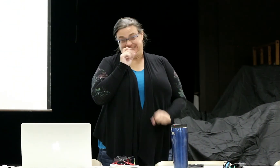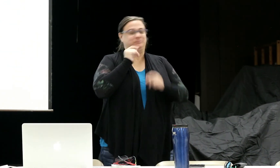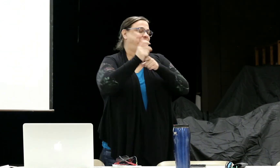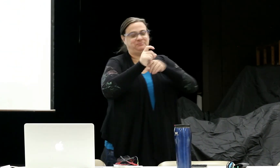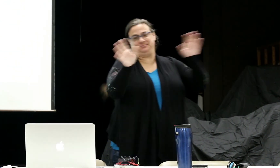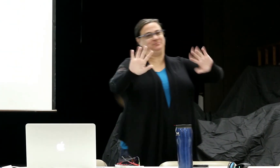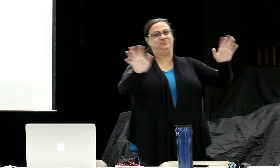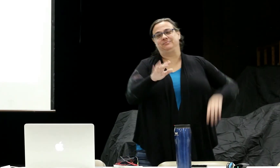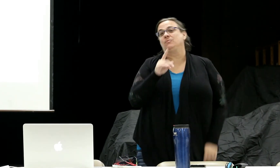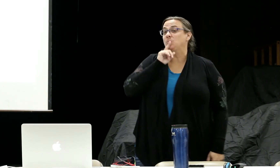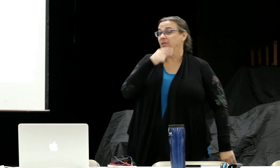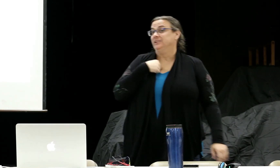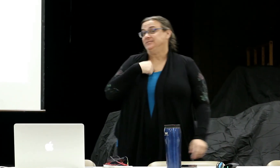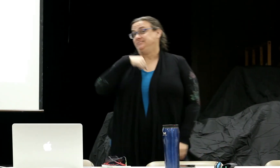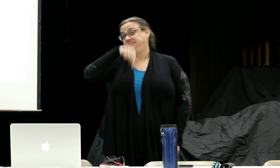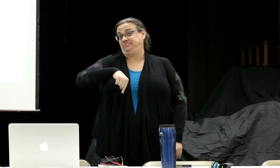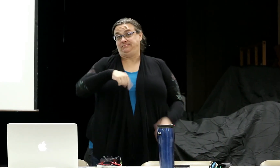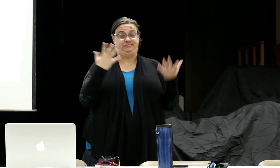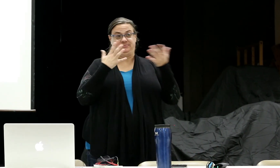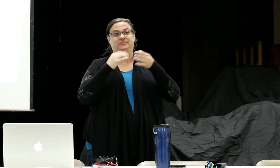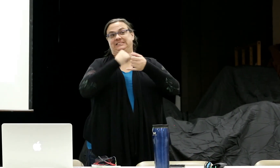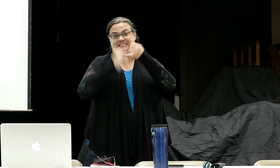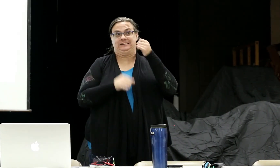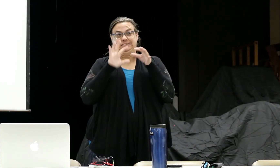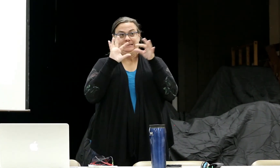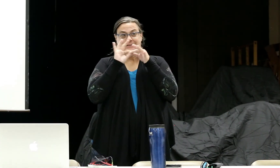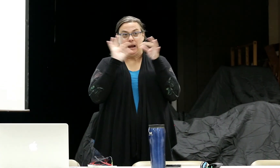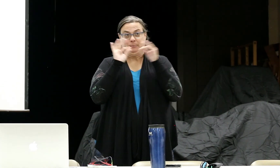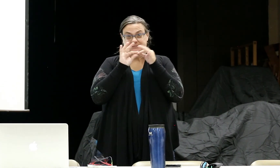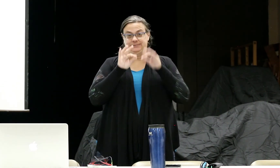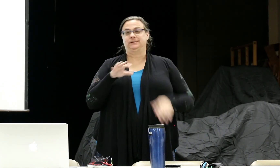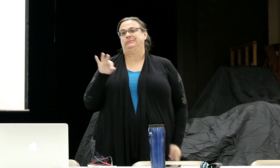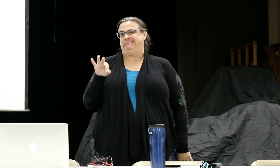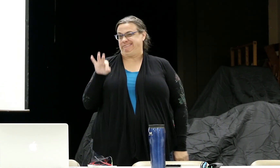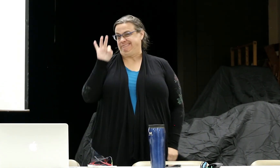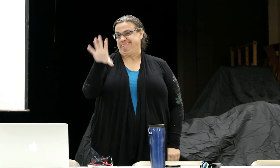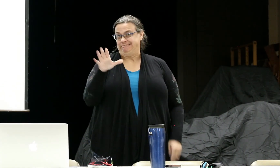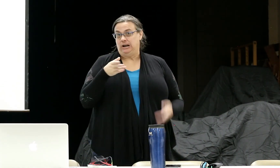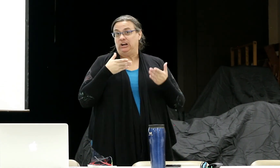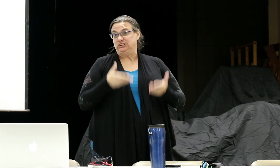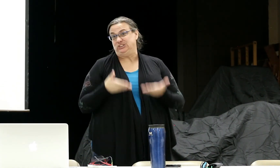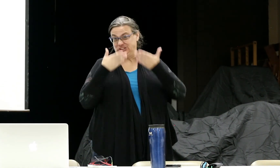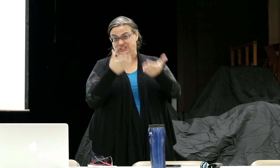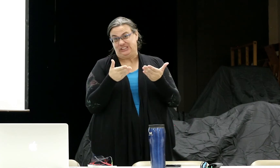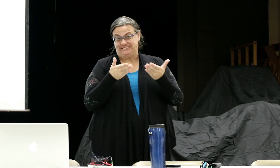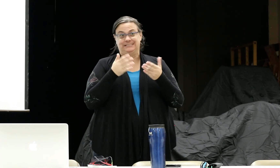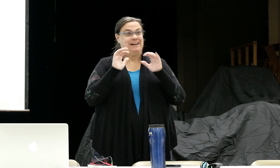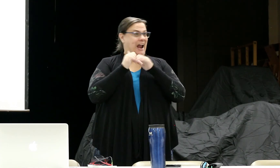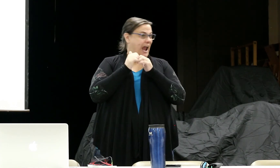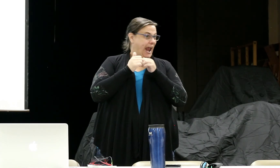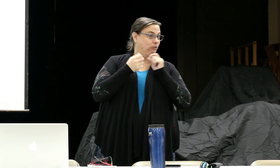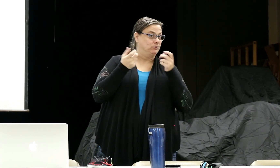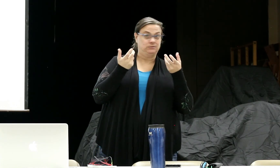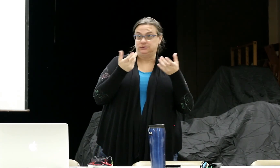explain why we were here. So we are partnering with the United Way and other community